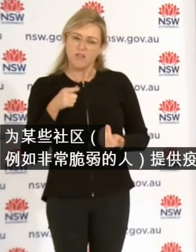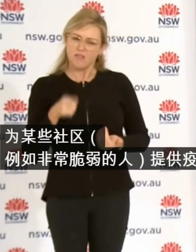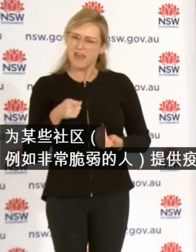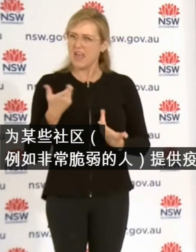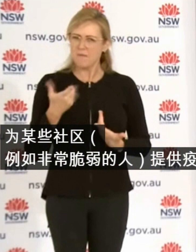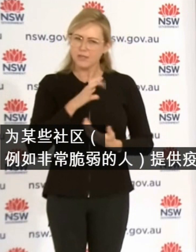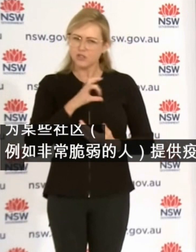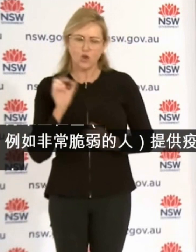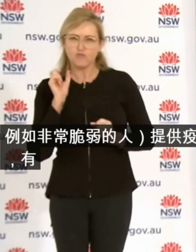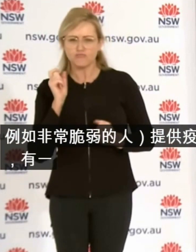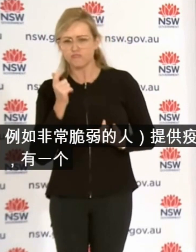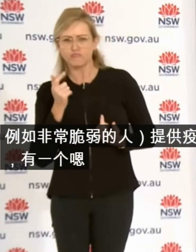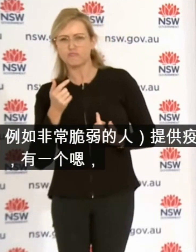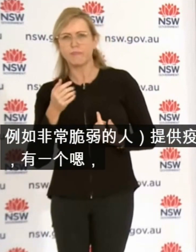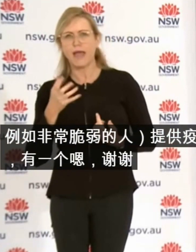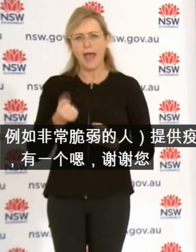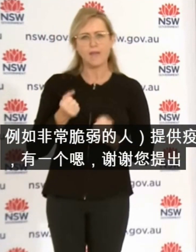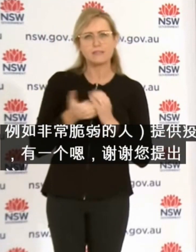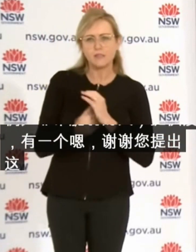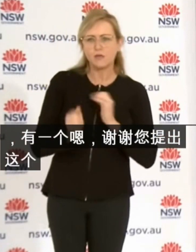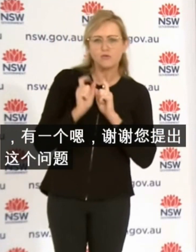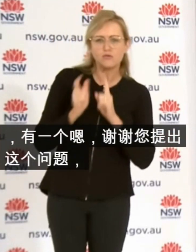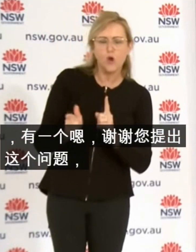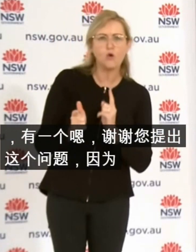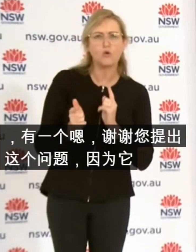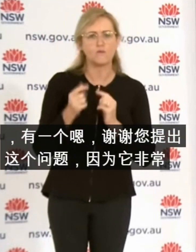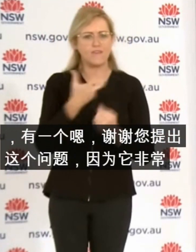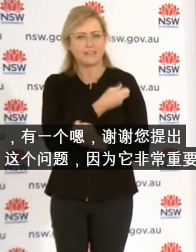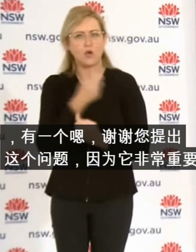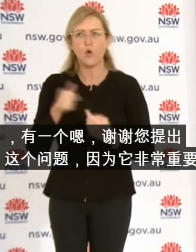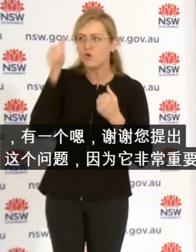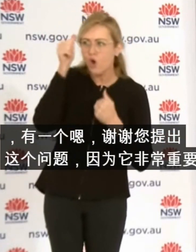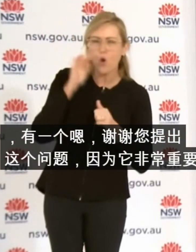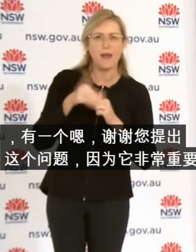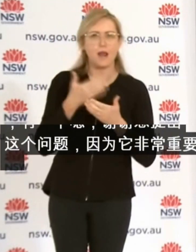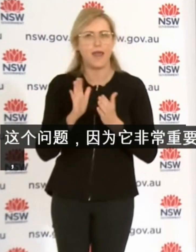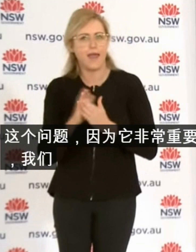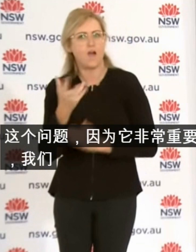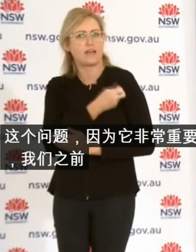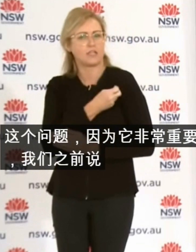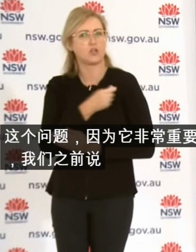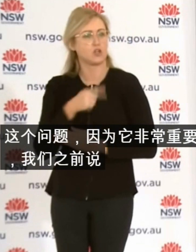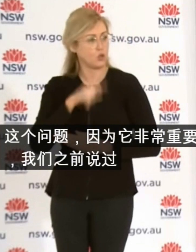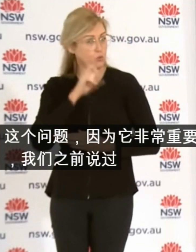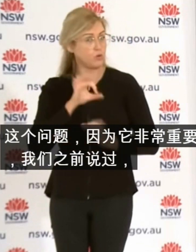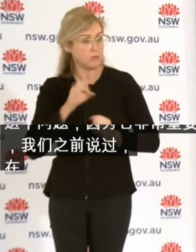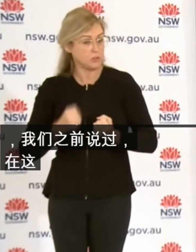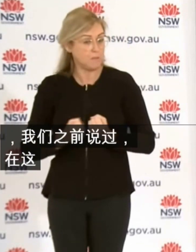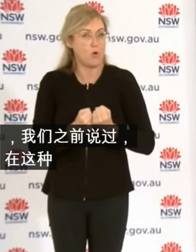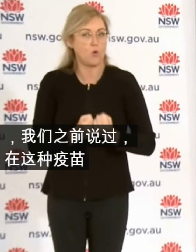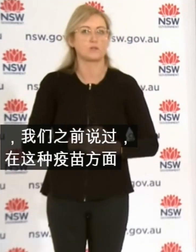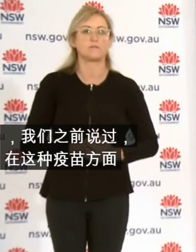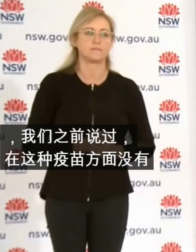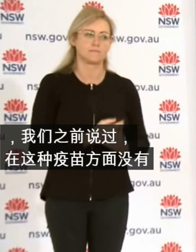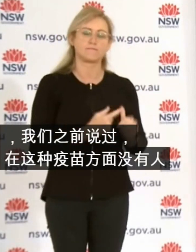people? There's a thank you for that question, because it is so important. And we've said before that no one will be